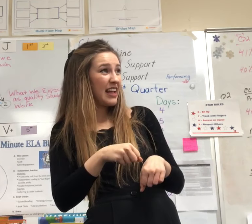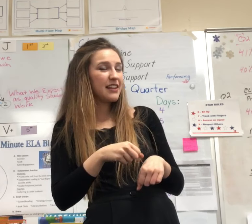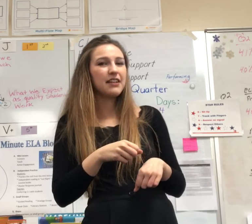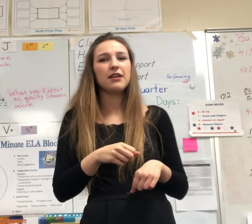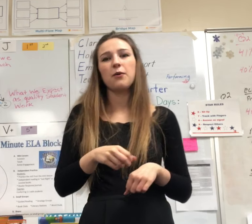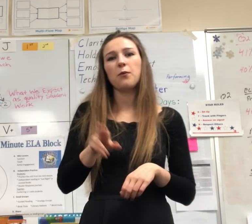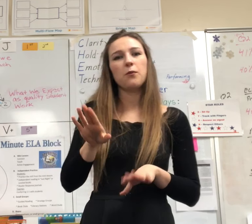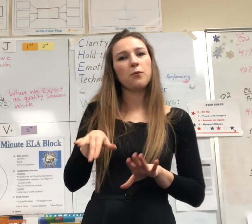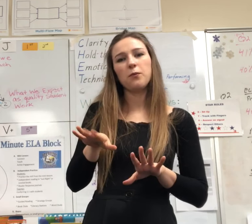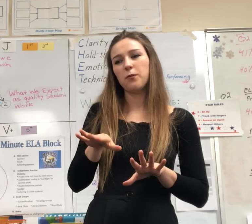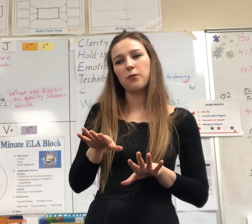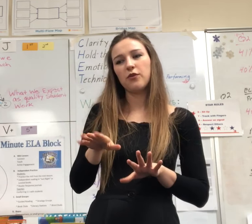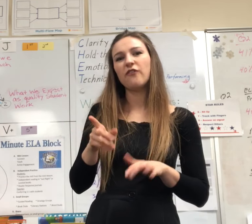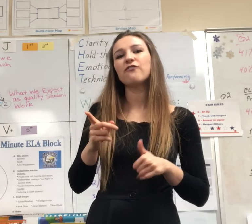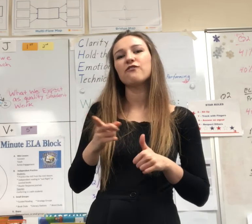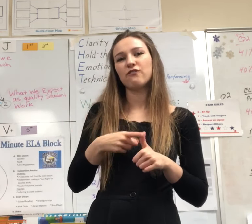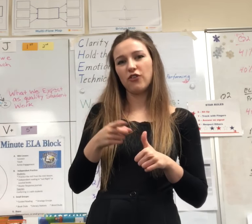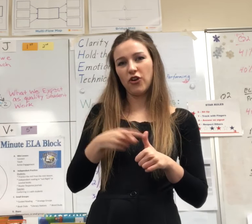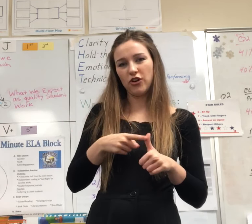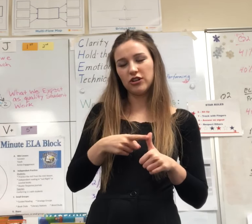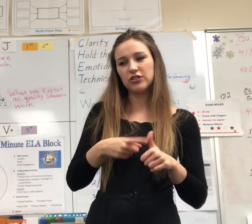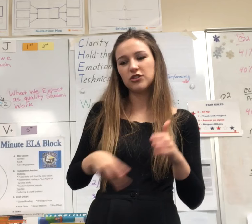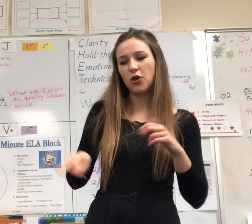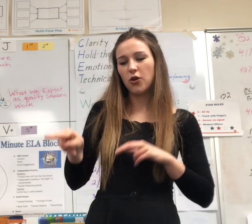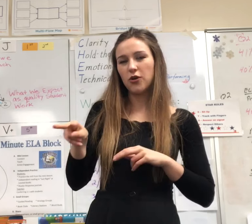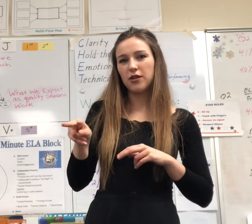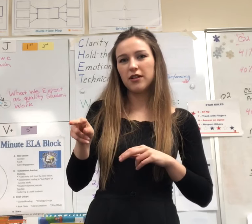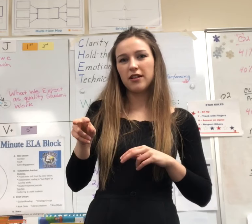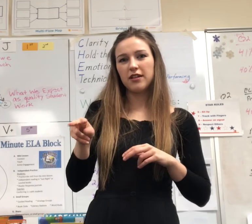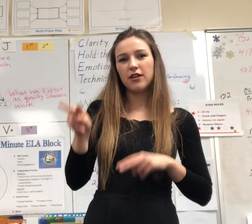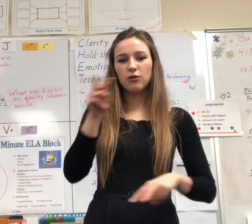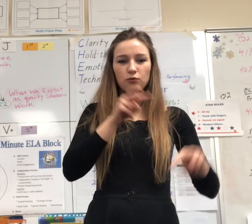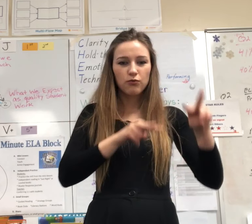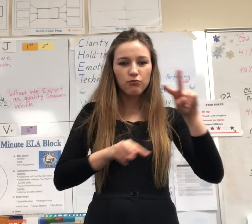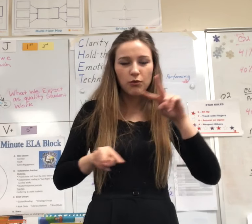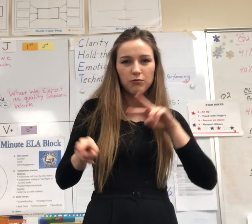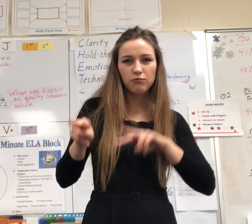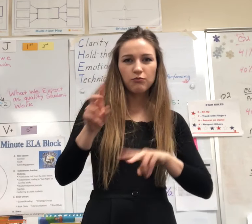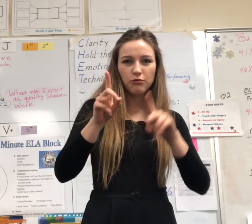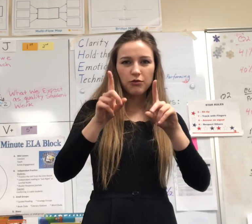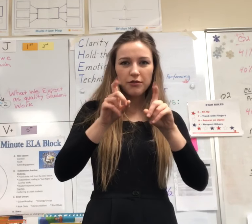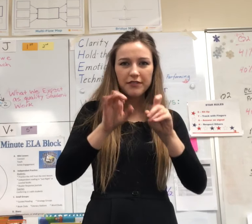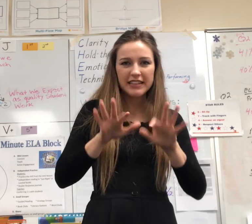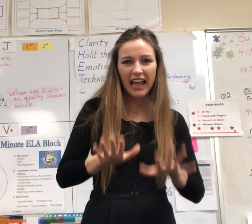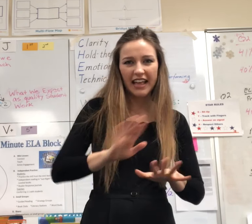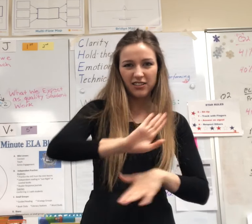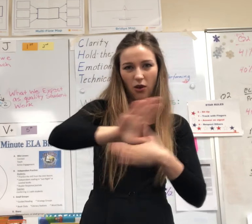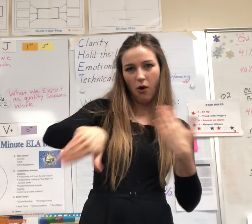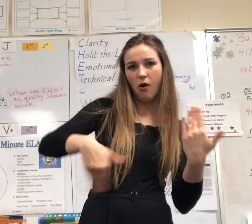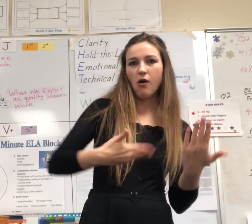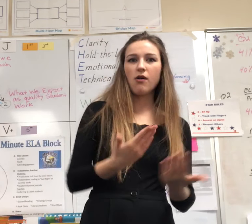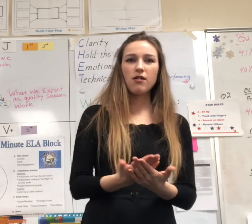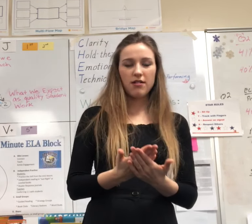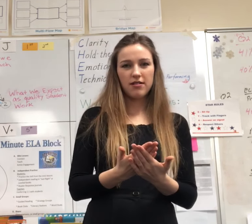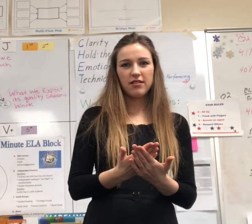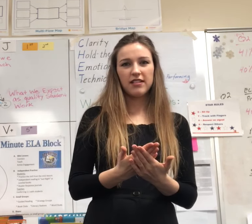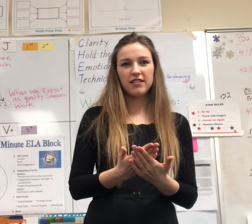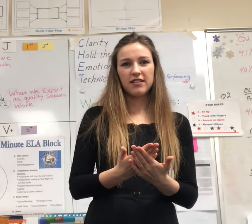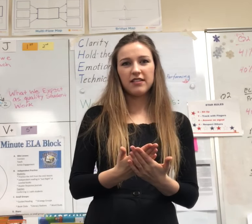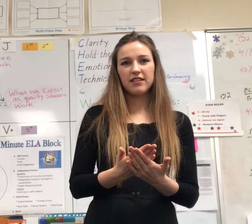you've looked at all of them, okay? Until you've done all the testing. And then it's only going to be 1, 2, 3, 4,